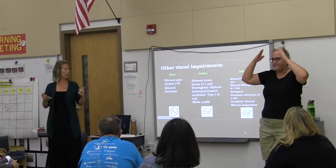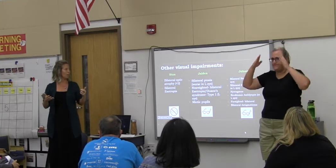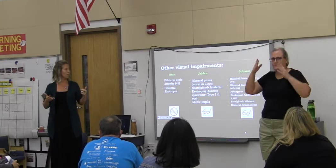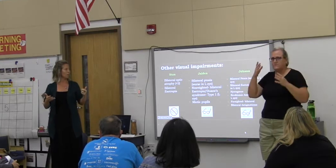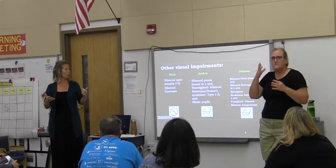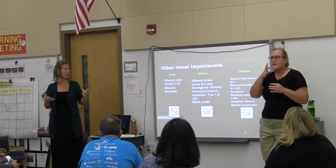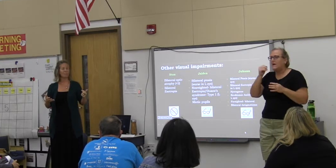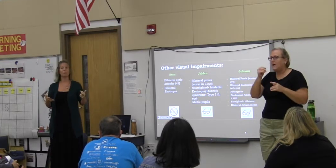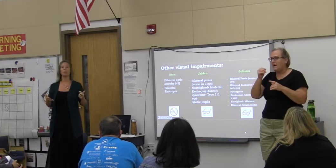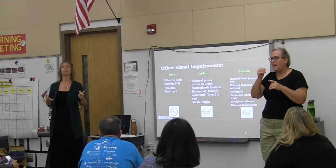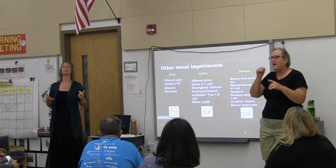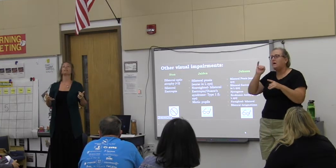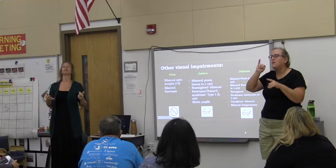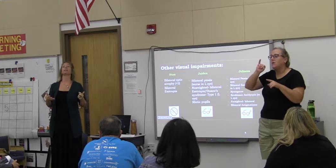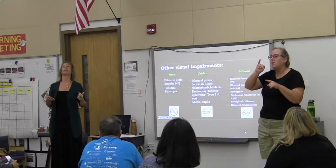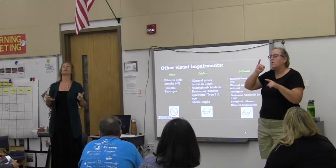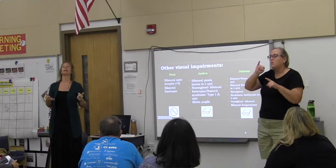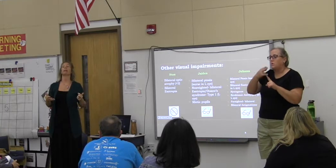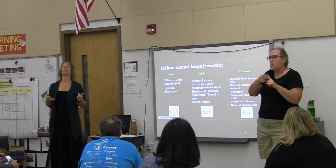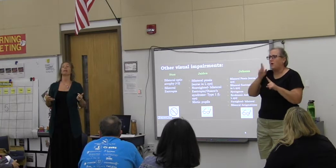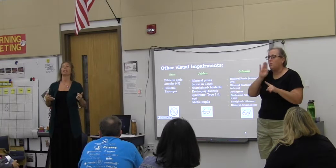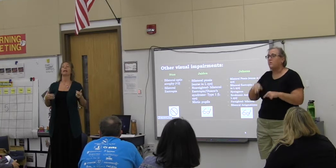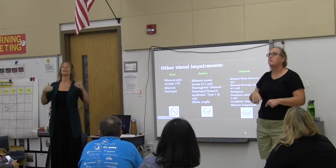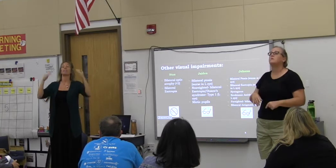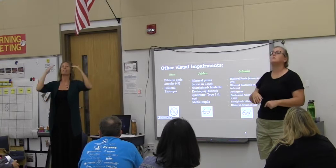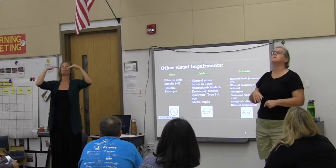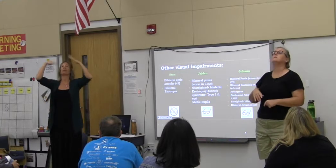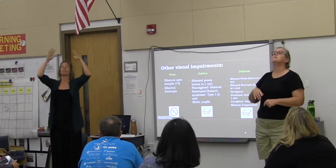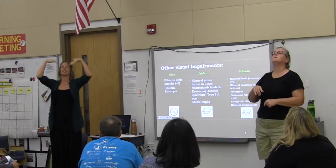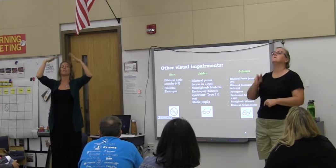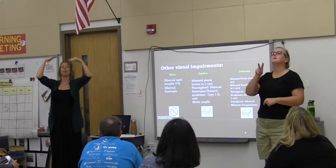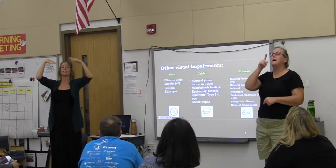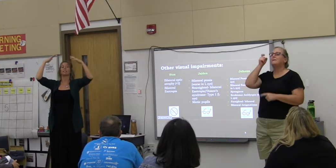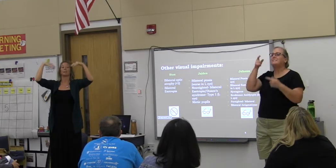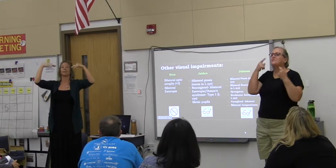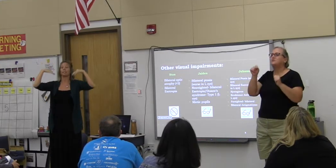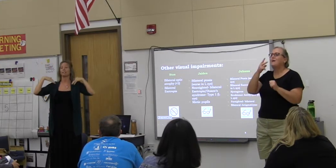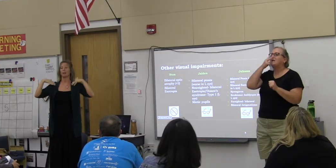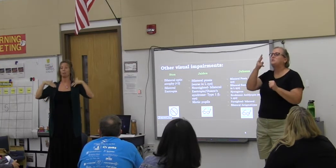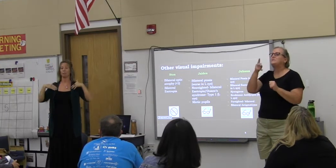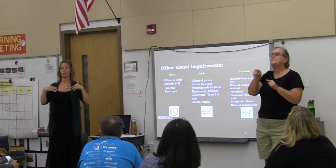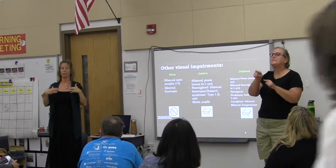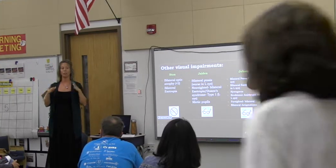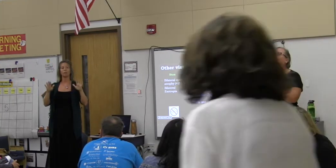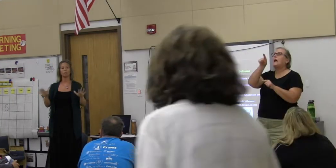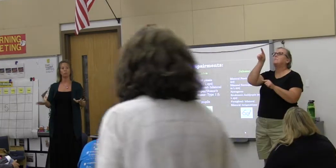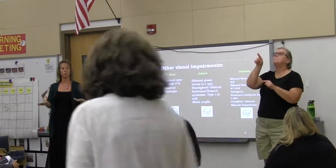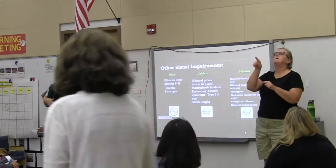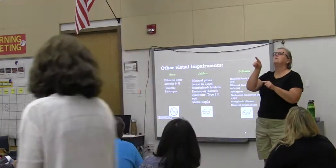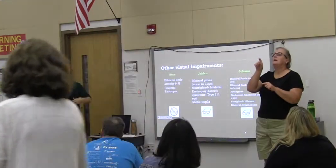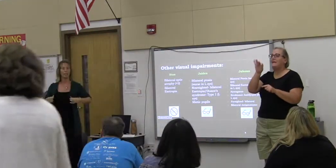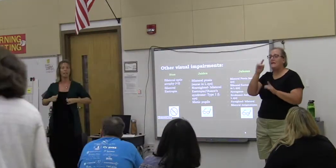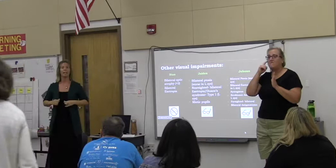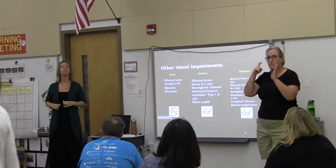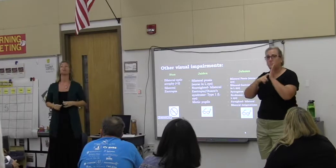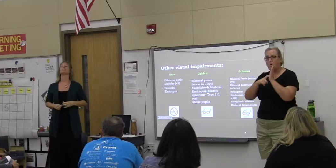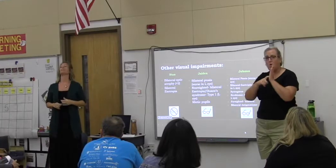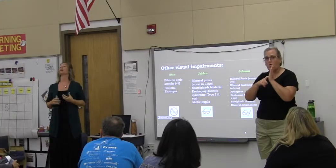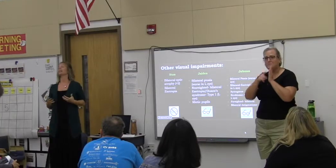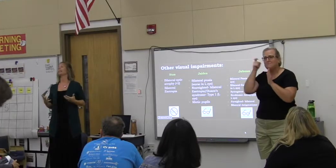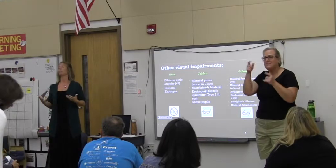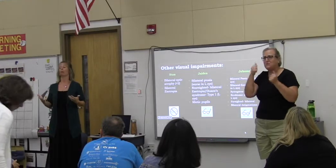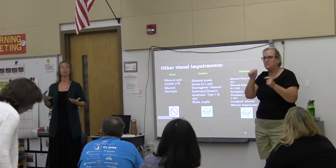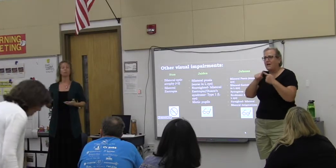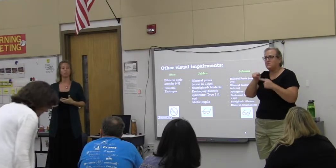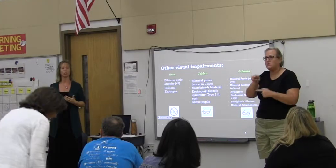see Johan, sometimes he'll tilt his head back. And I think that's because he's trying to see what's in his upper field. So if you notice that, it's because